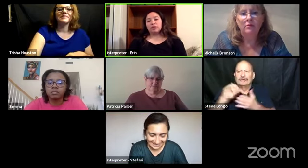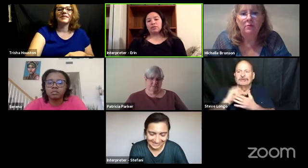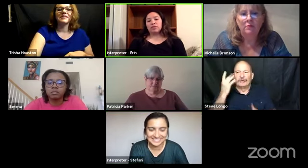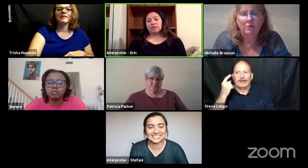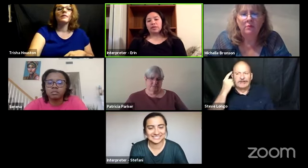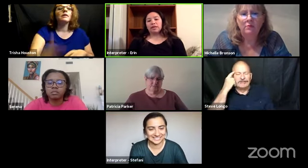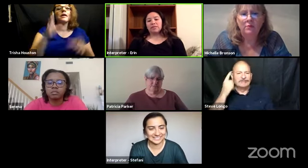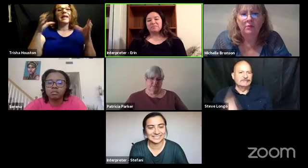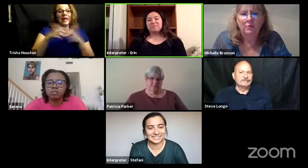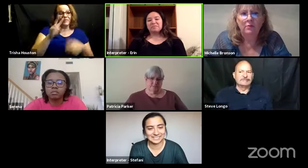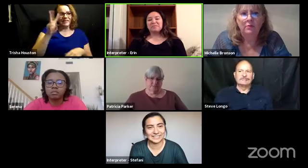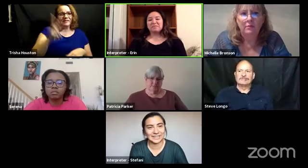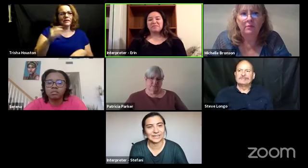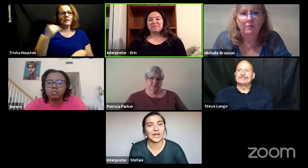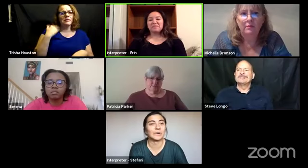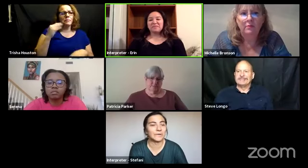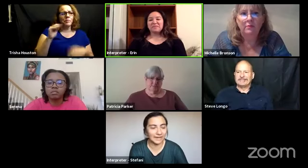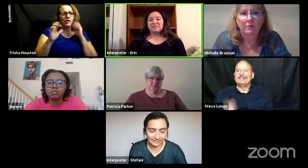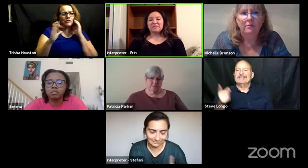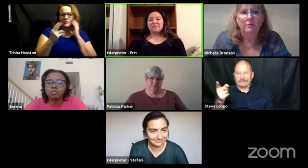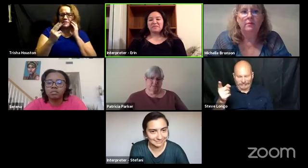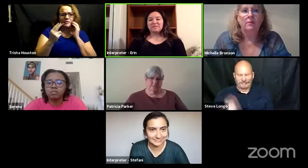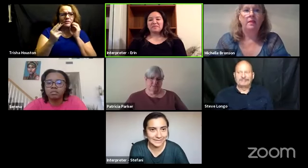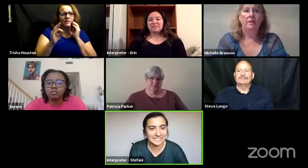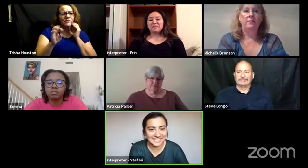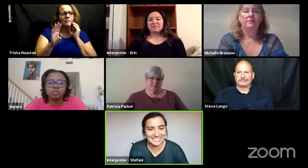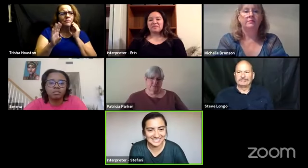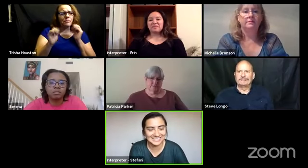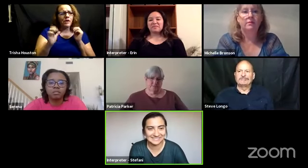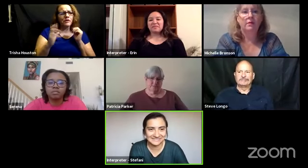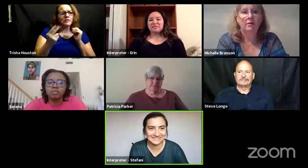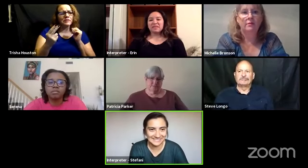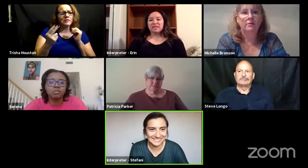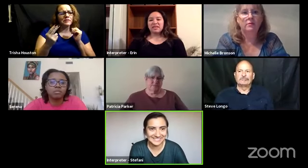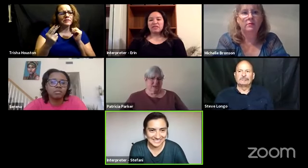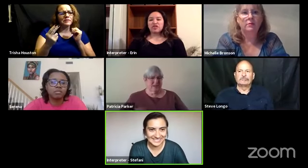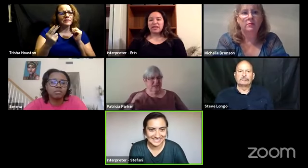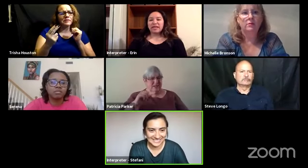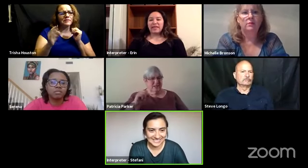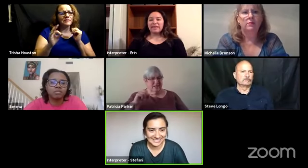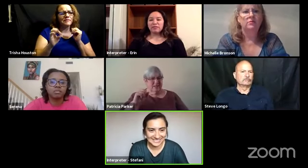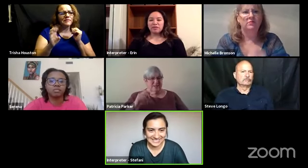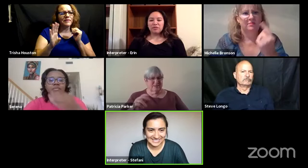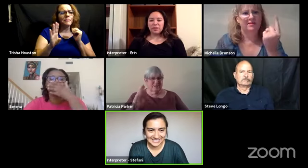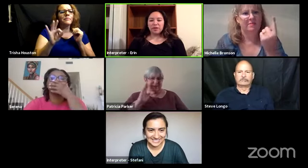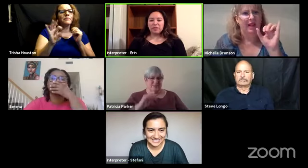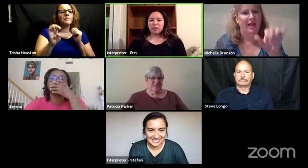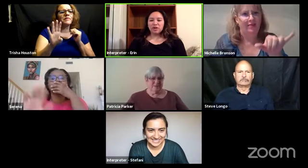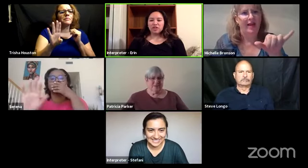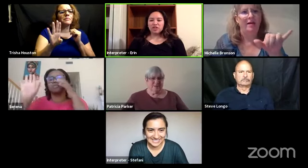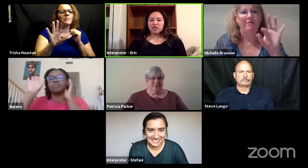board meeting. Oh, okay. That makes sense. Trisha saying, yeah, I think that was in February or March.